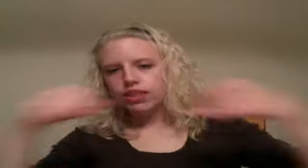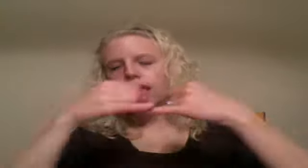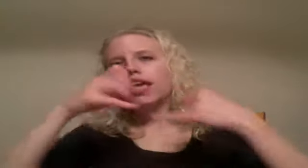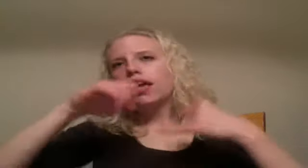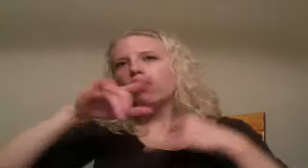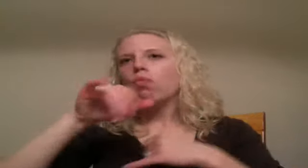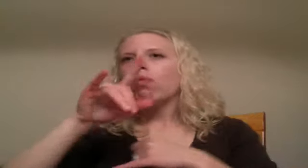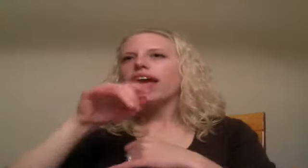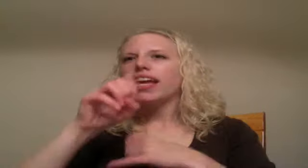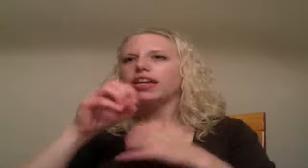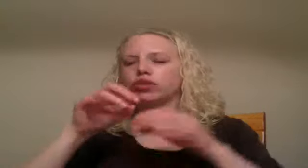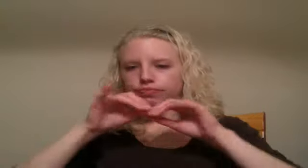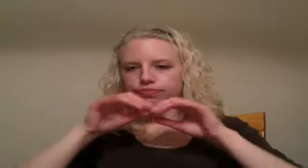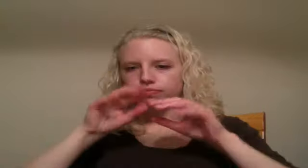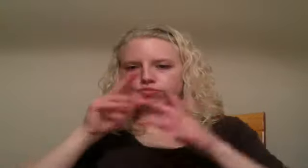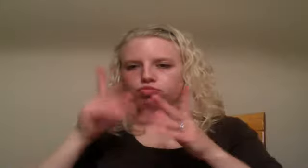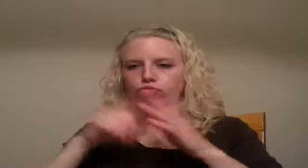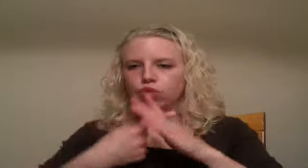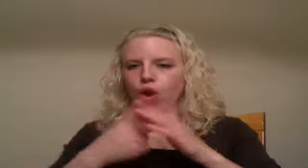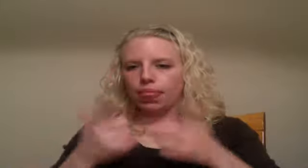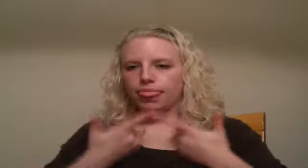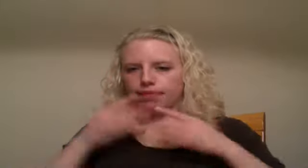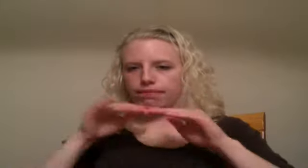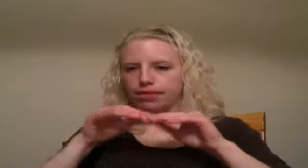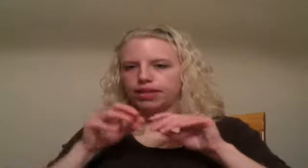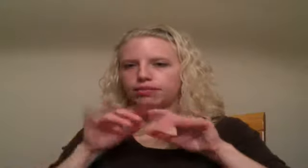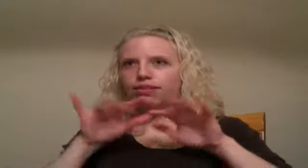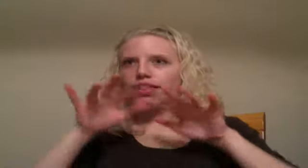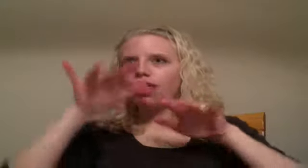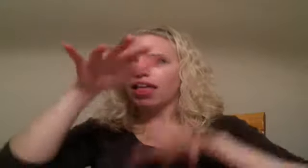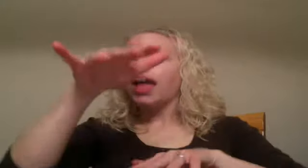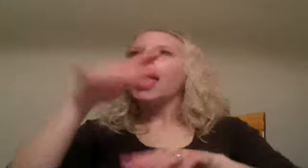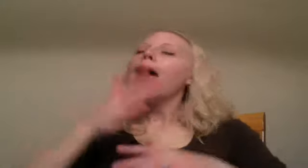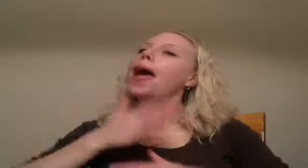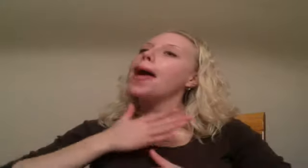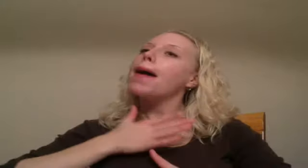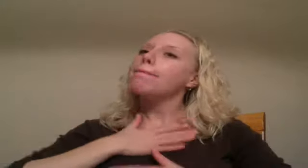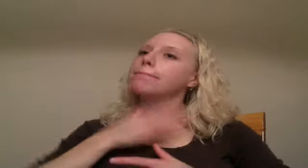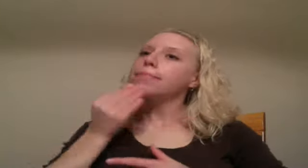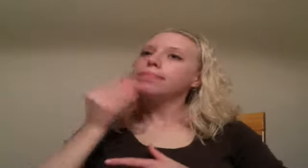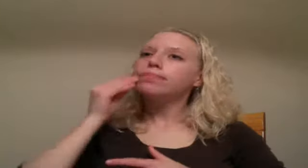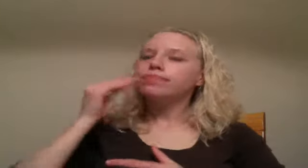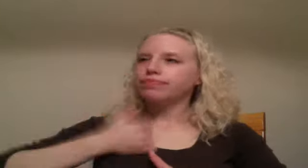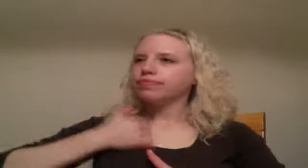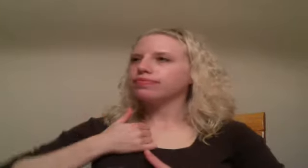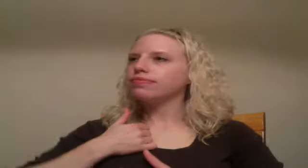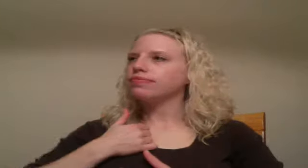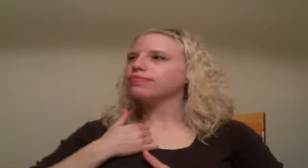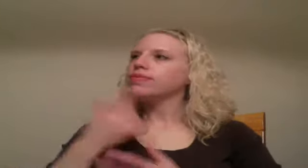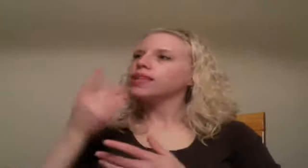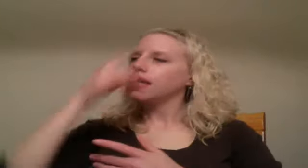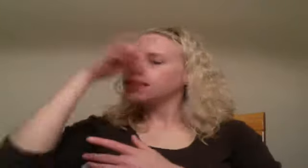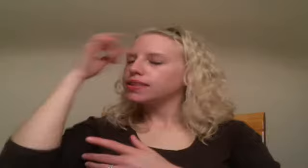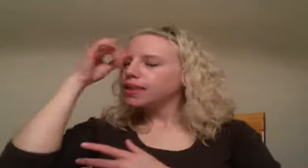course, we've spread to every corner of the globe. And in Arctic Canada, where I live, we have perpetual daylight in summer and 24 hours of darkness